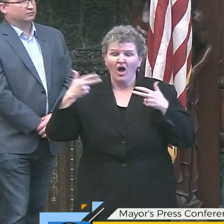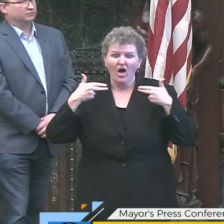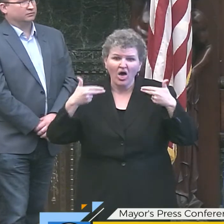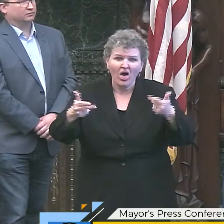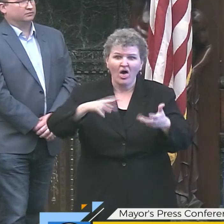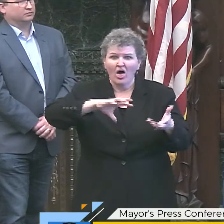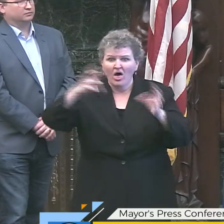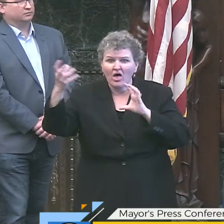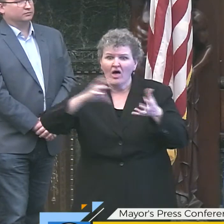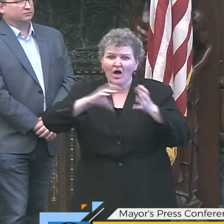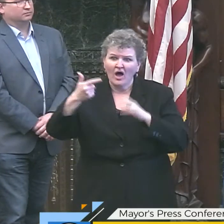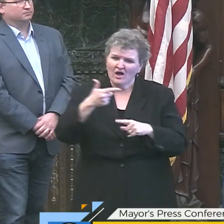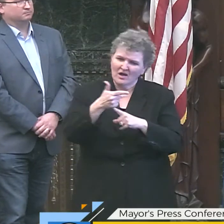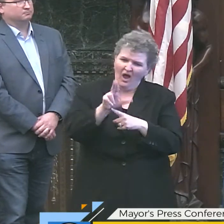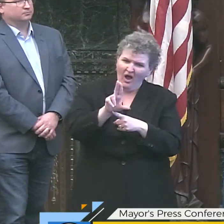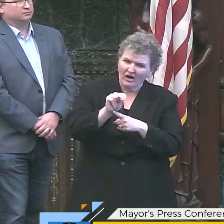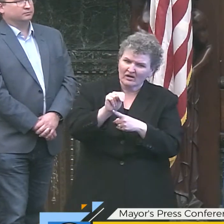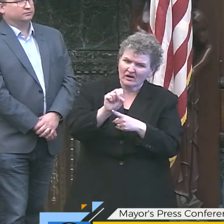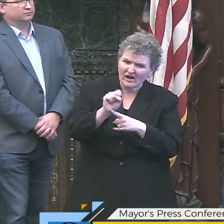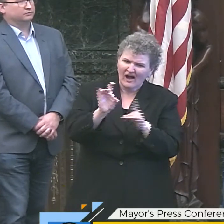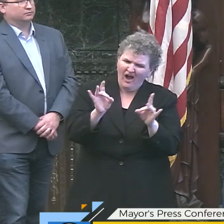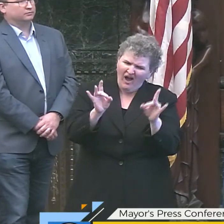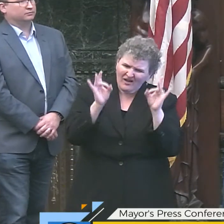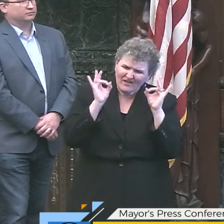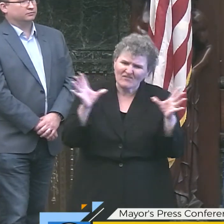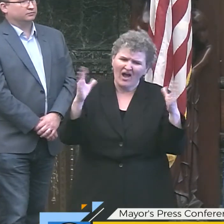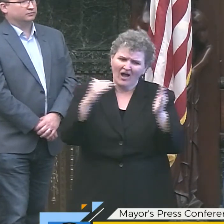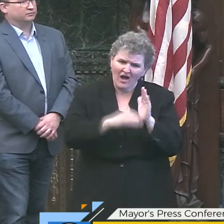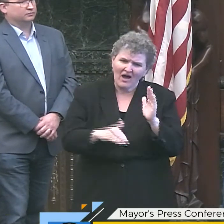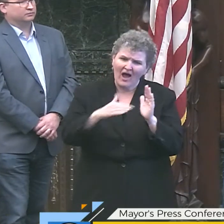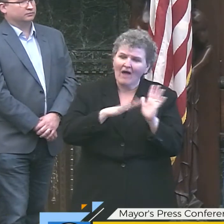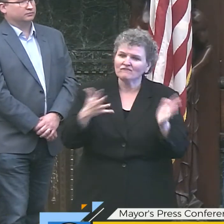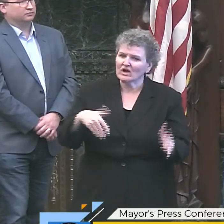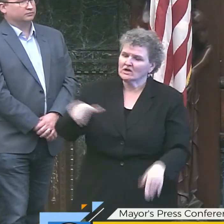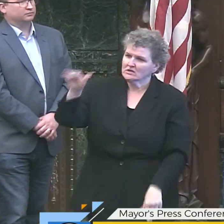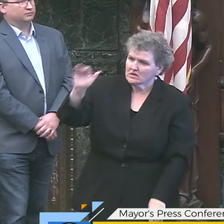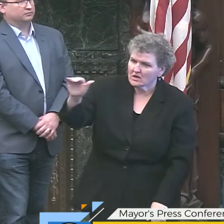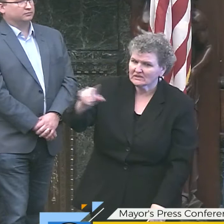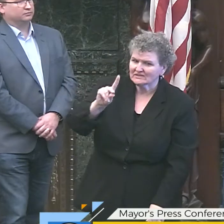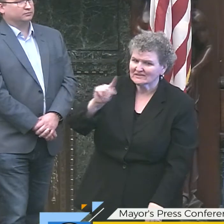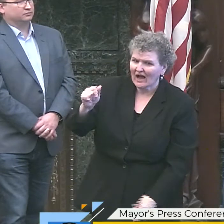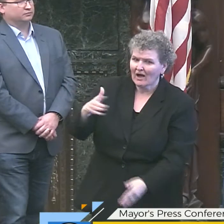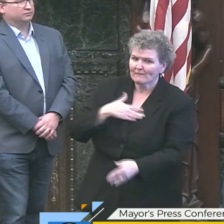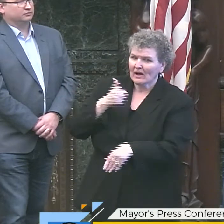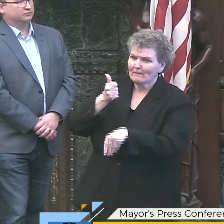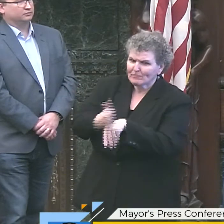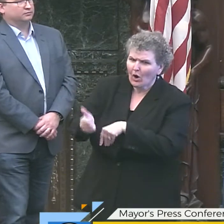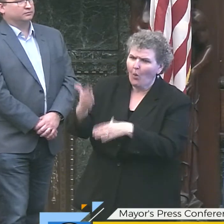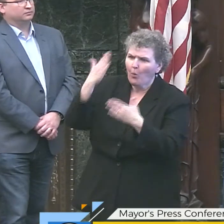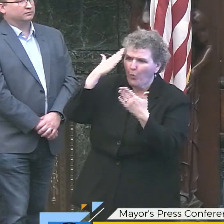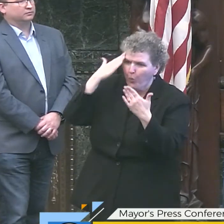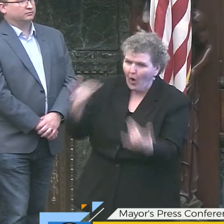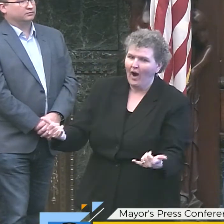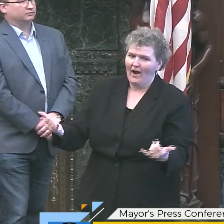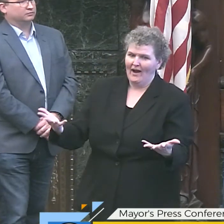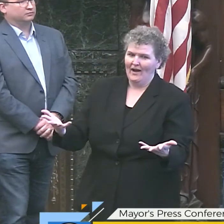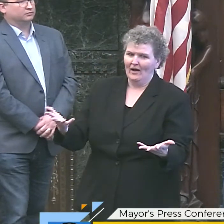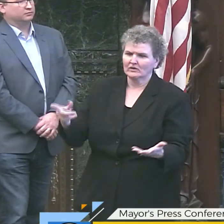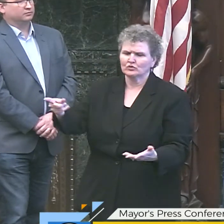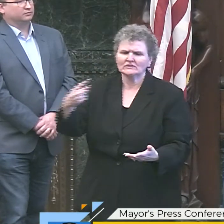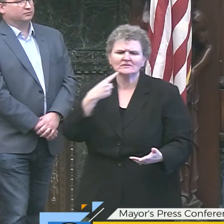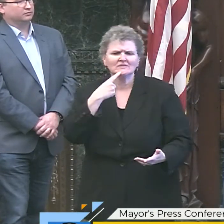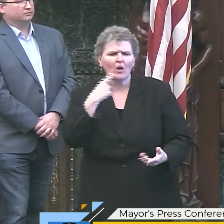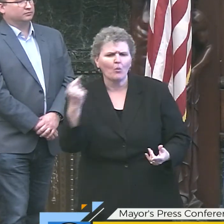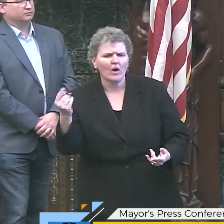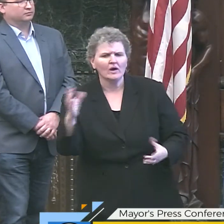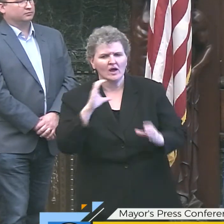gun crime. You've obviously talked about that. What has he said to you when you said you're not prosecuting people with gun offenses? Well, a lot of this conversation